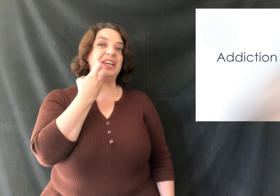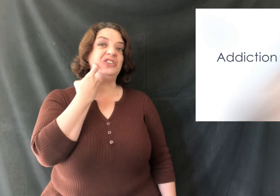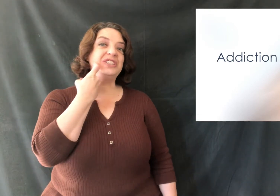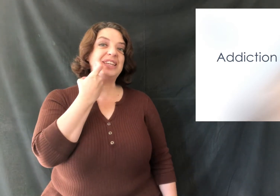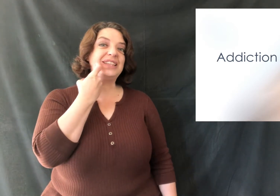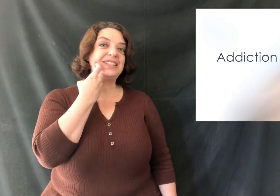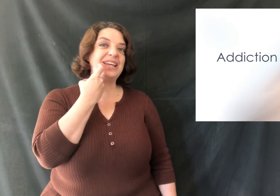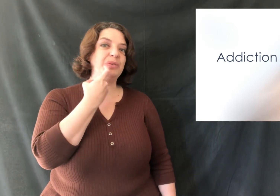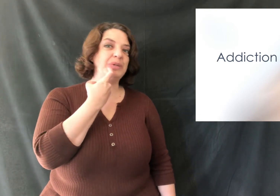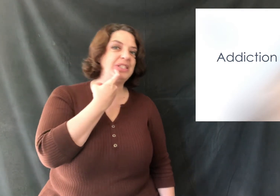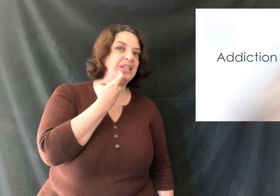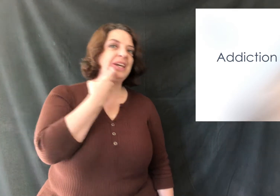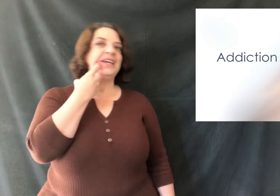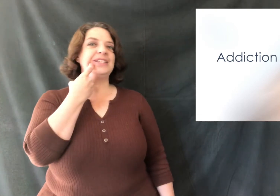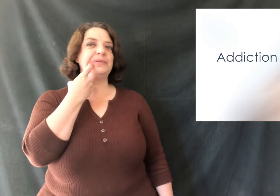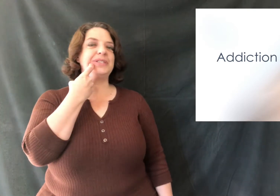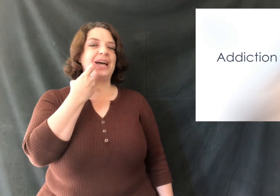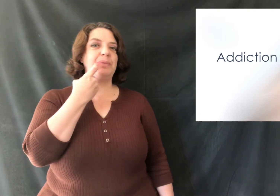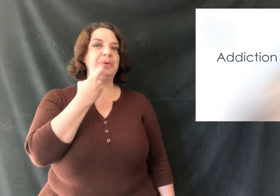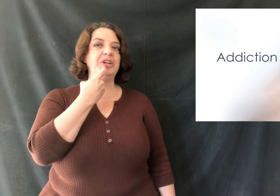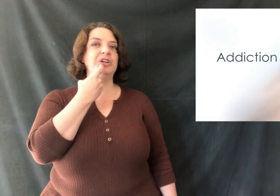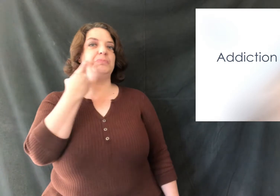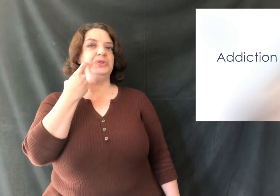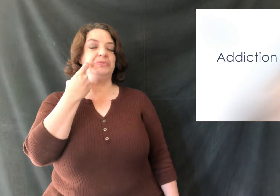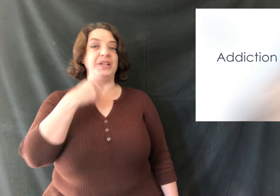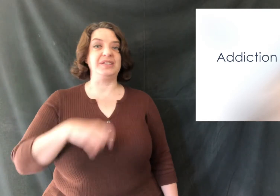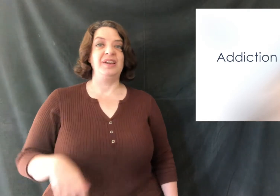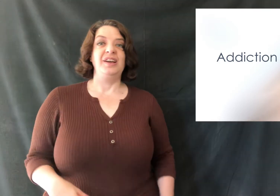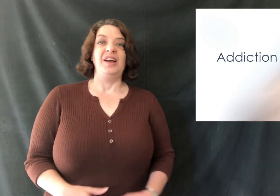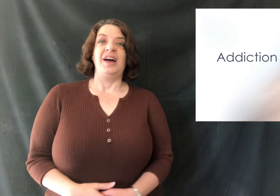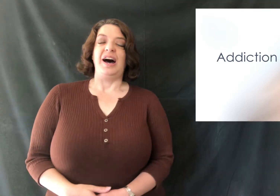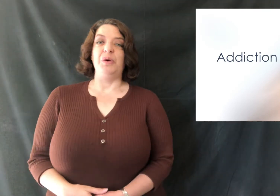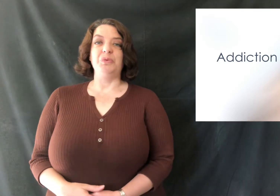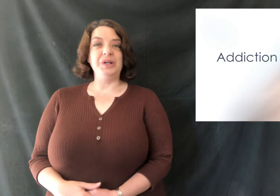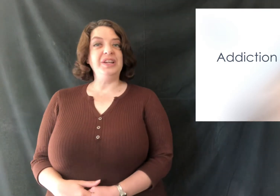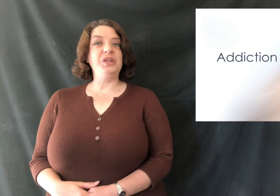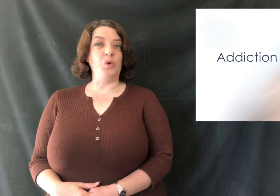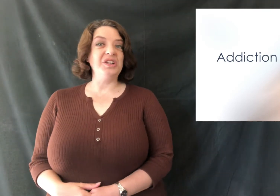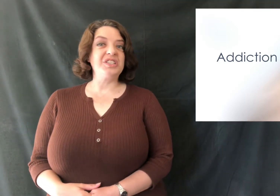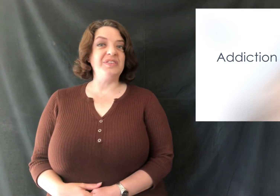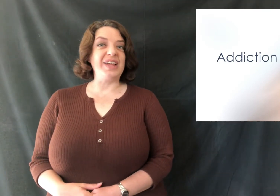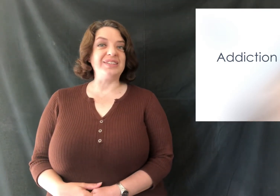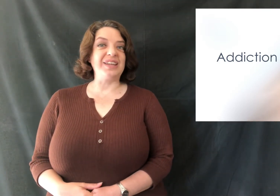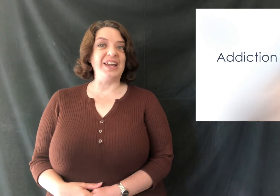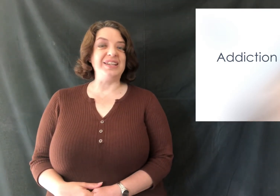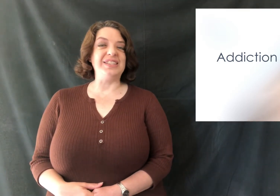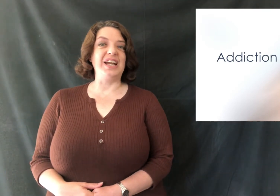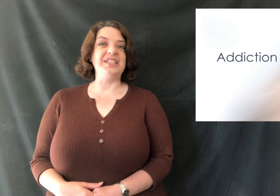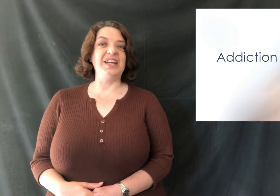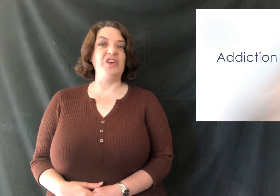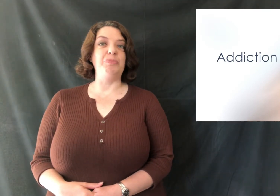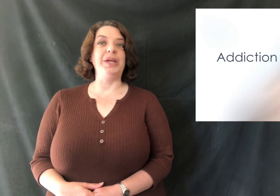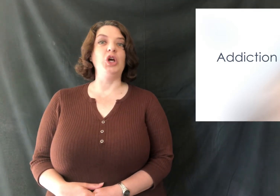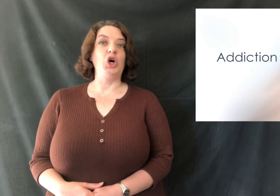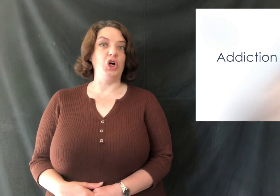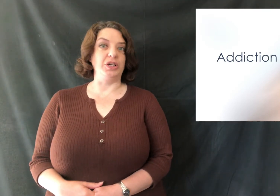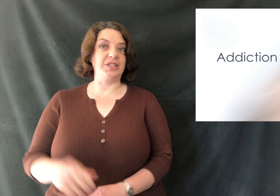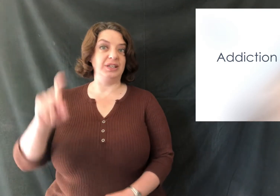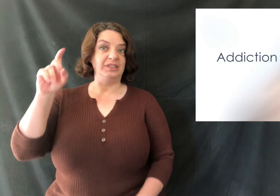looks like the sign recent, except it's got a bigger movement. Really, the origin of that sign is the idea of being hooked, like